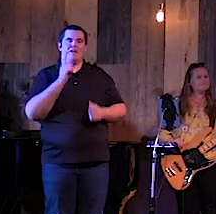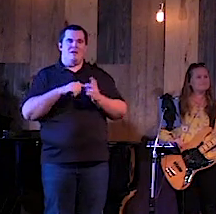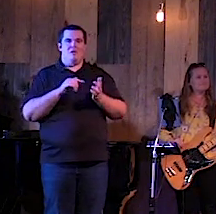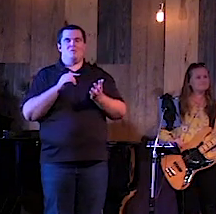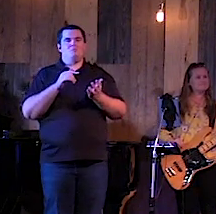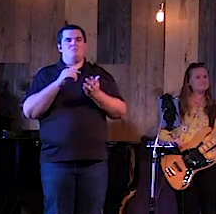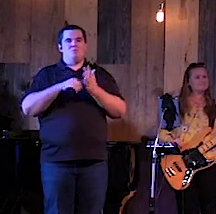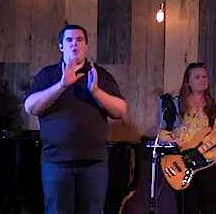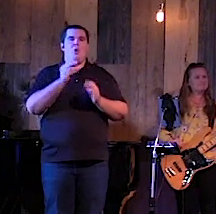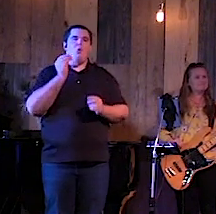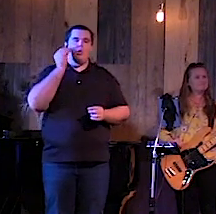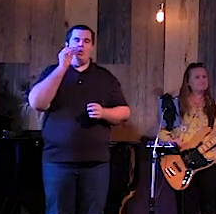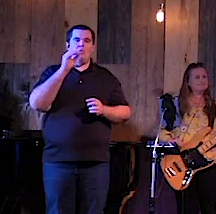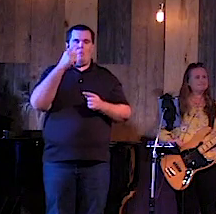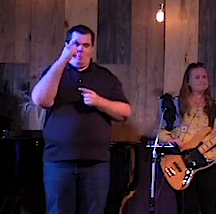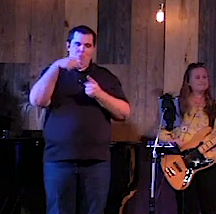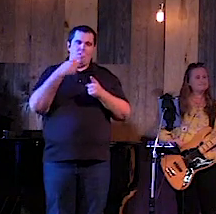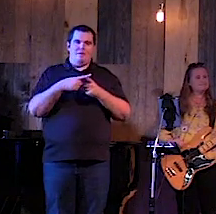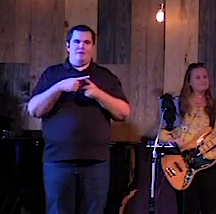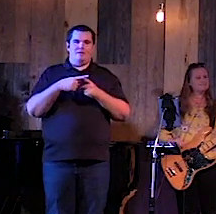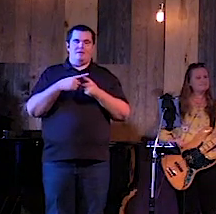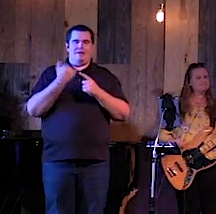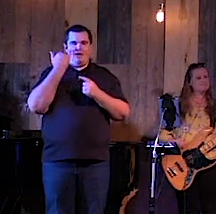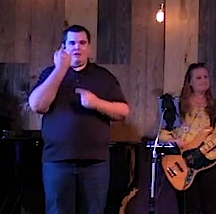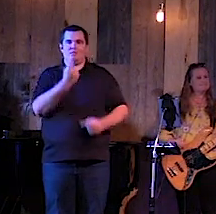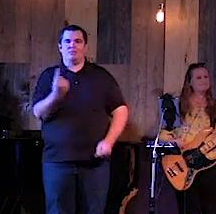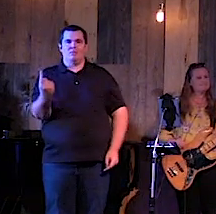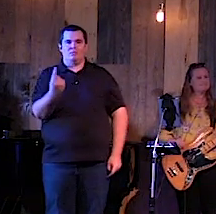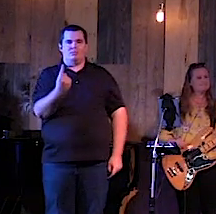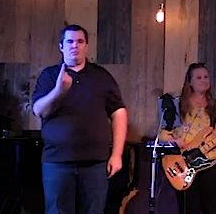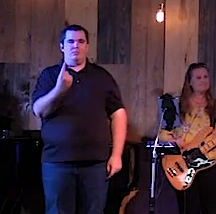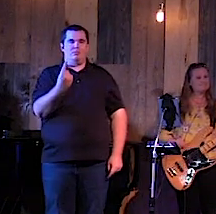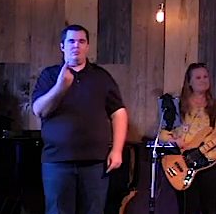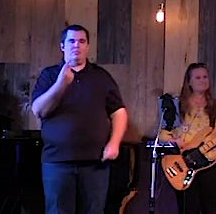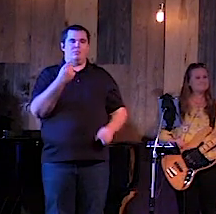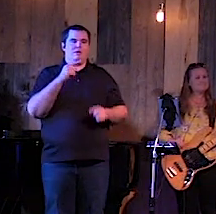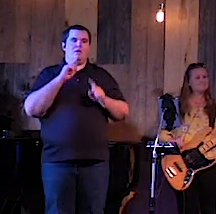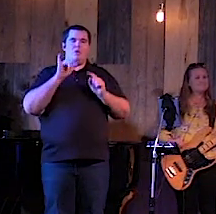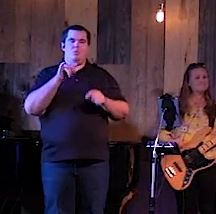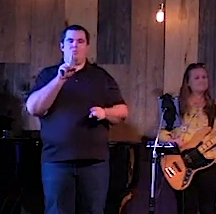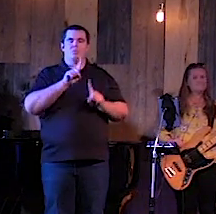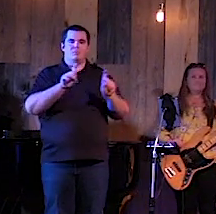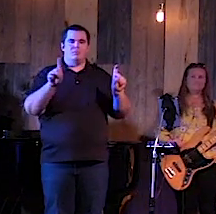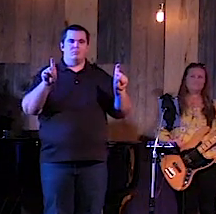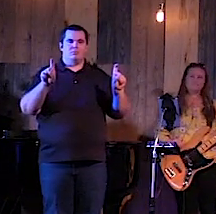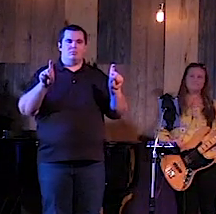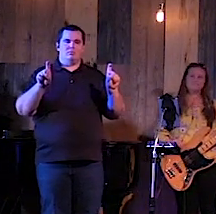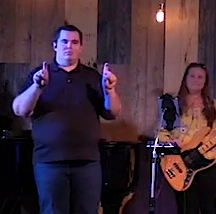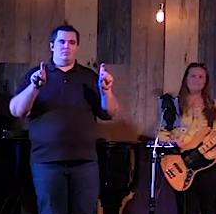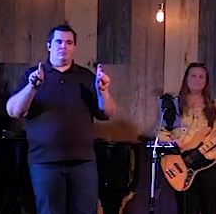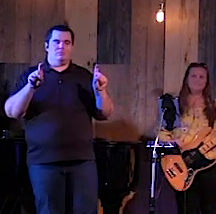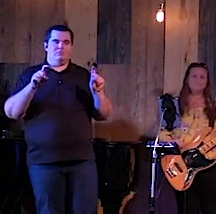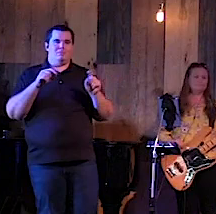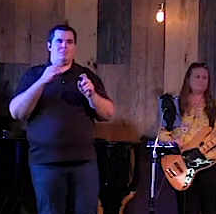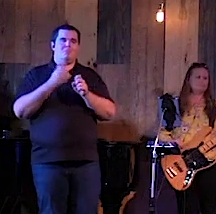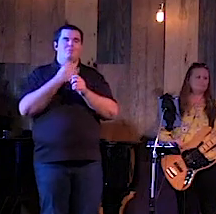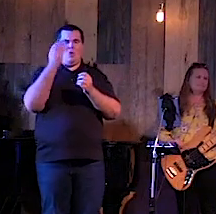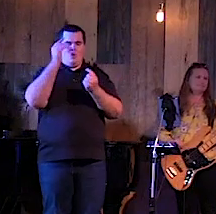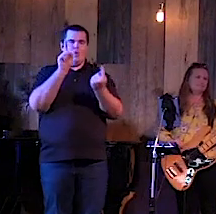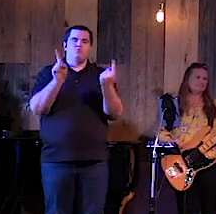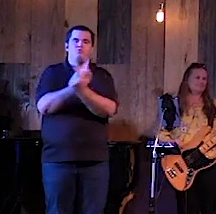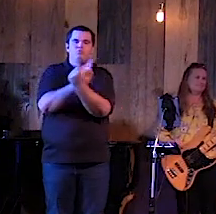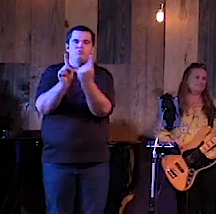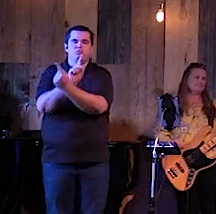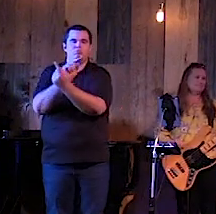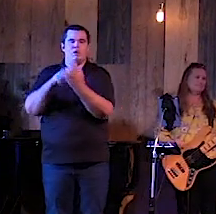there in your home, or maybe you just want to think about this if you're by yourself, and ask and answer that question today. And man, enjoy getting to know one another,